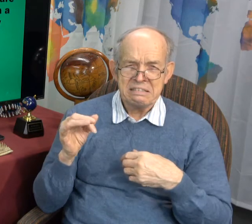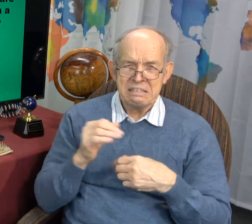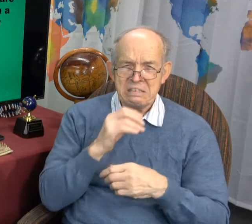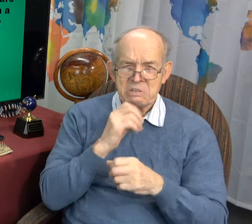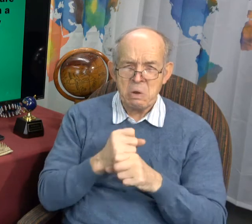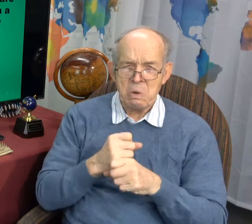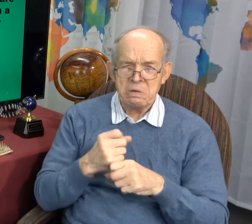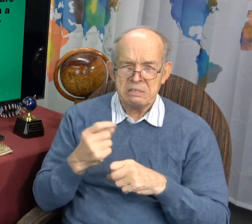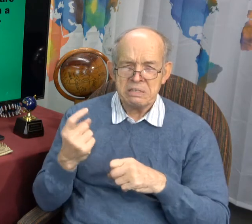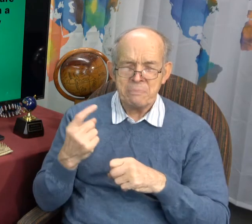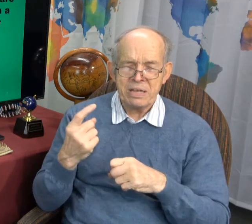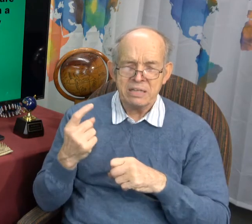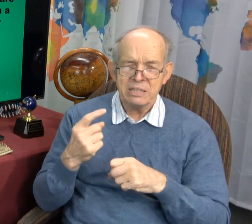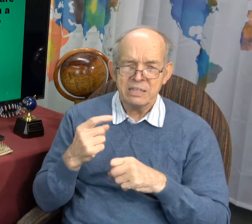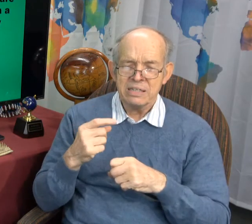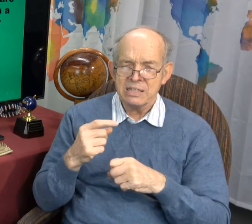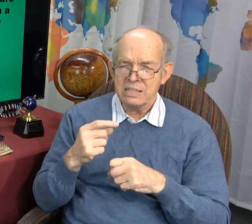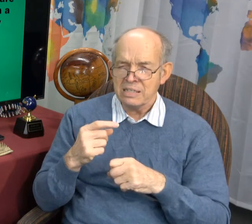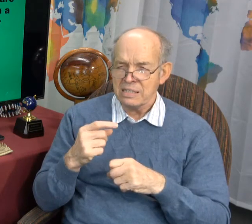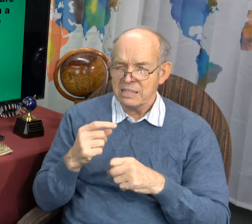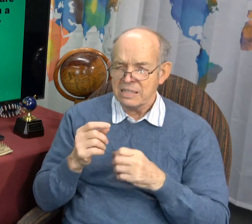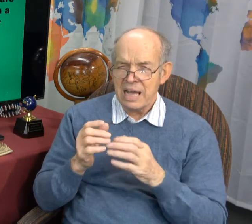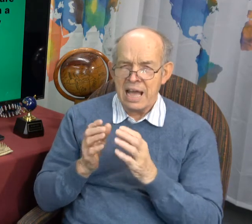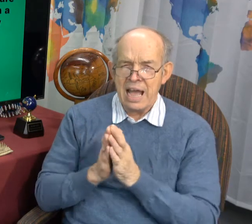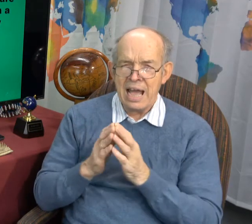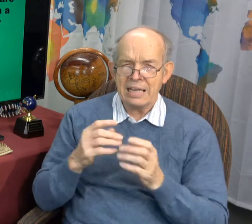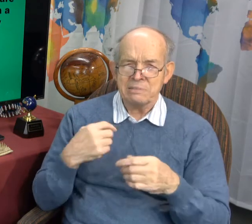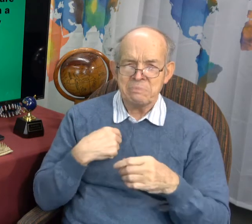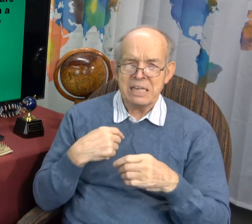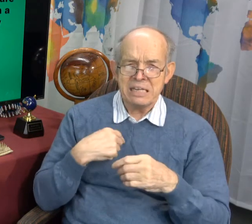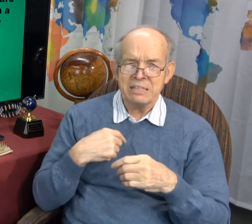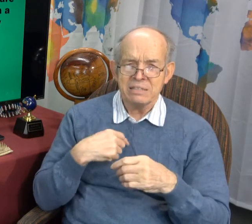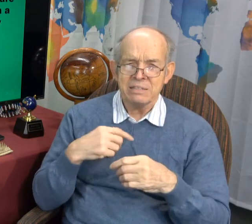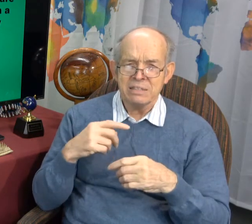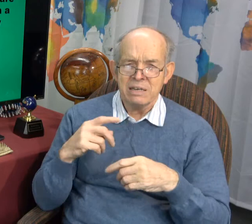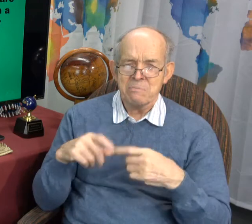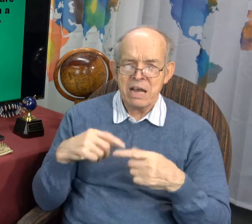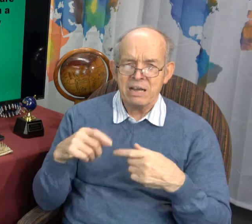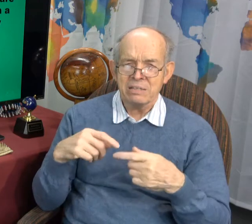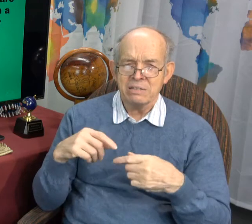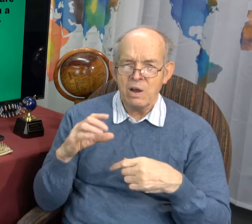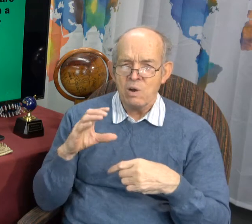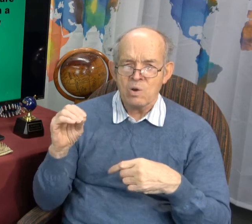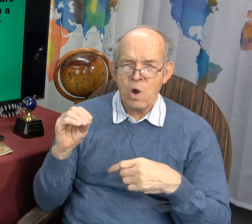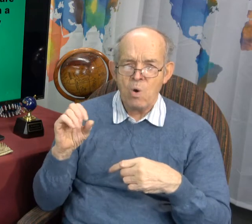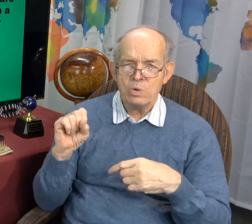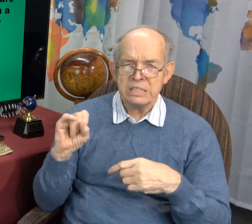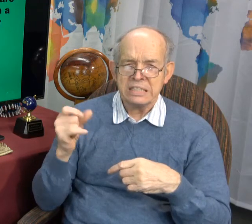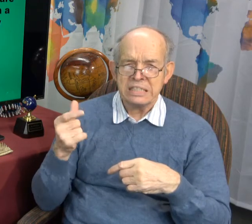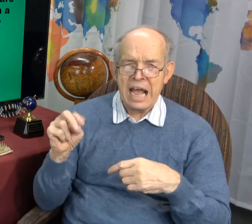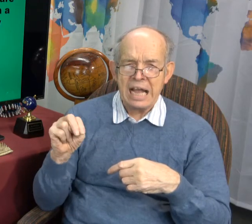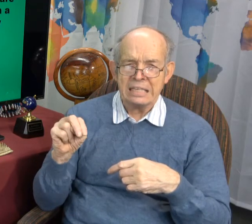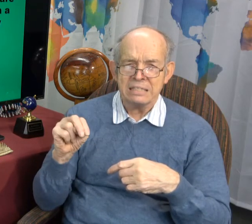He sure something. Ask me by co-sign.